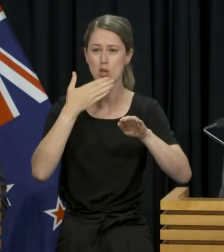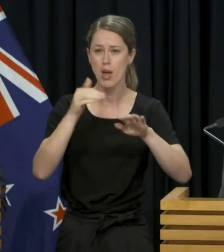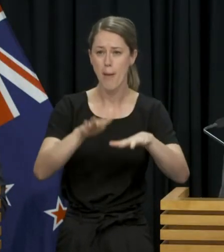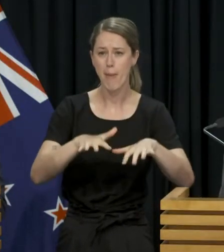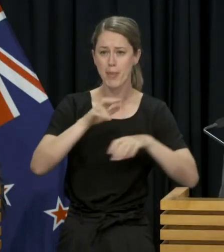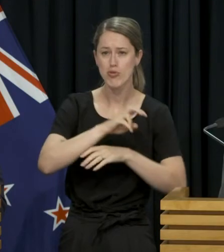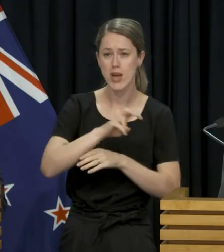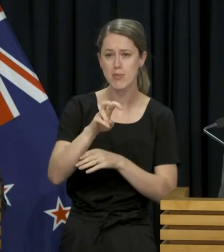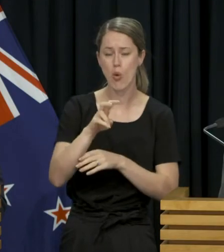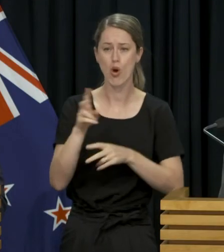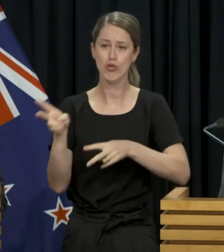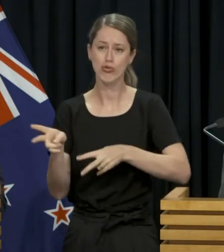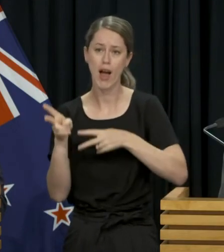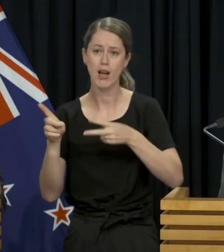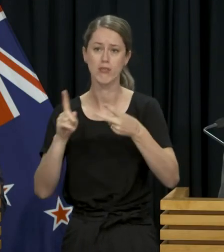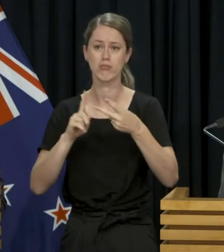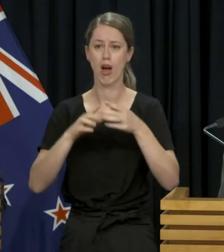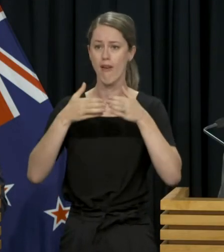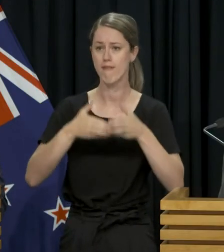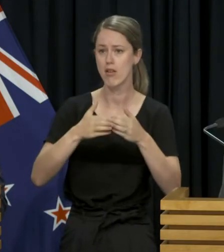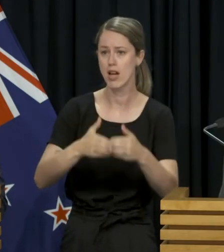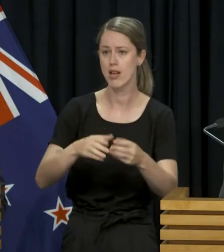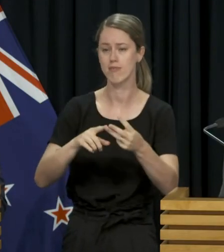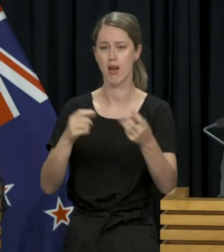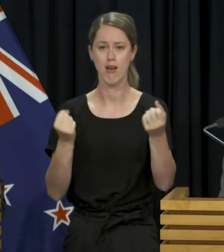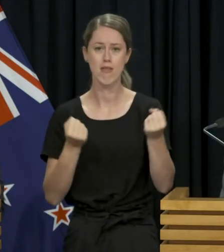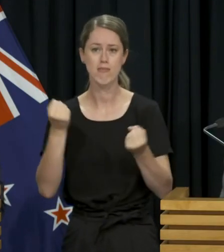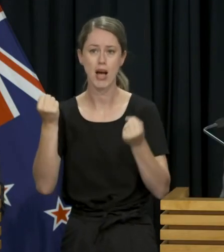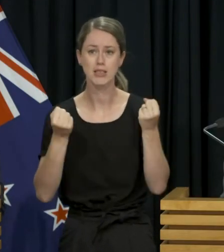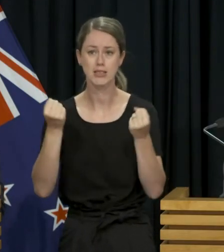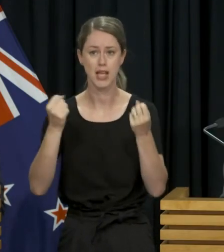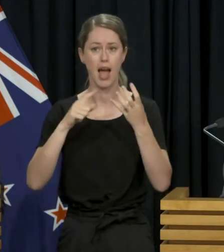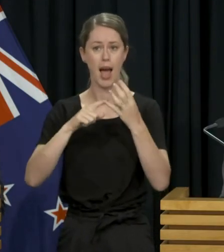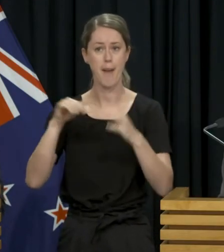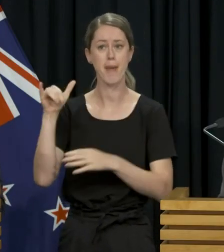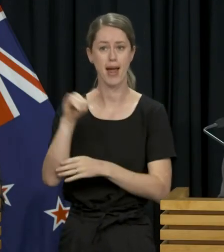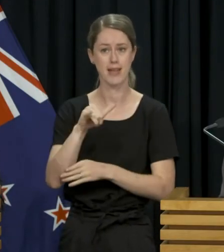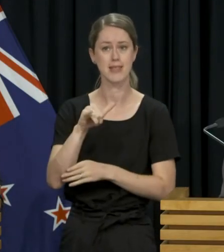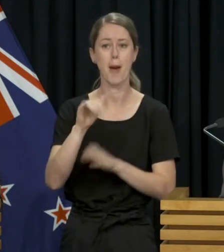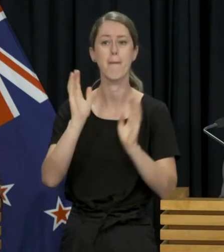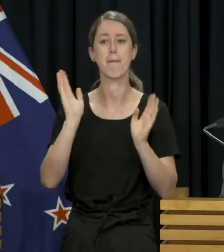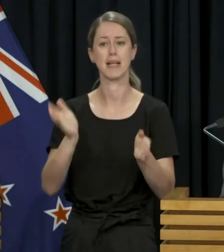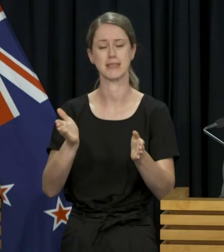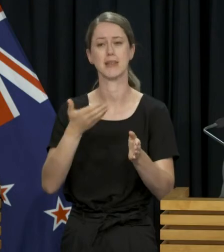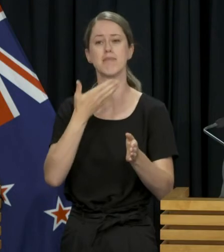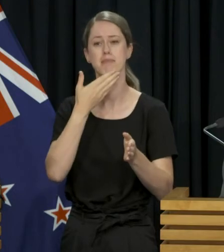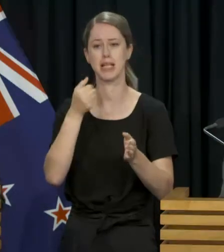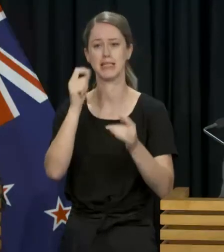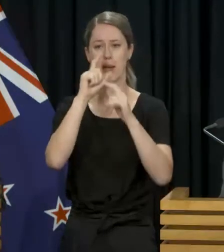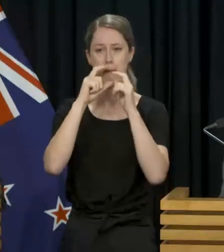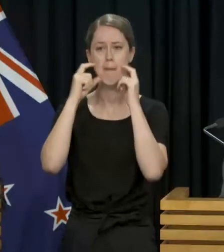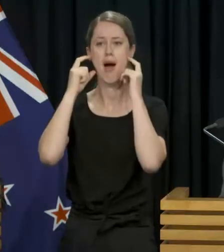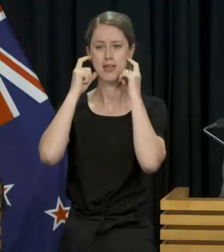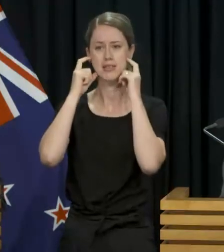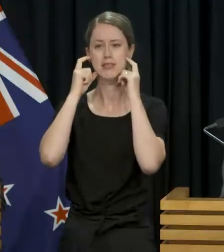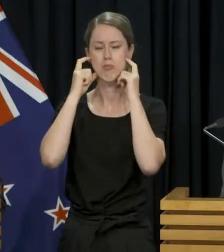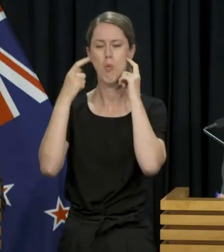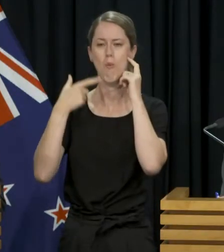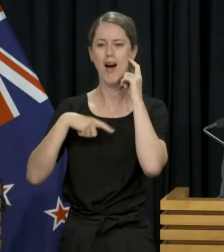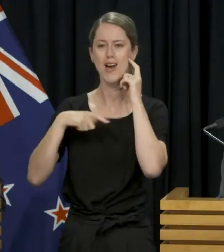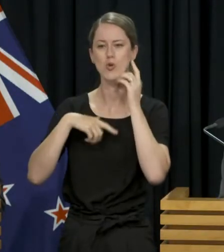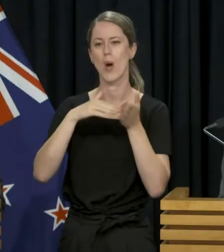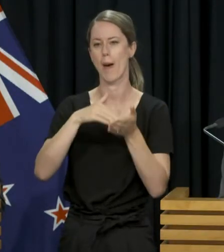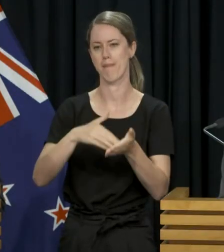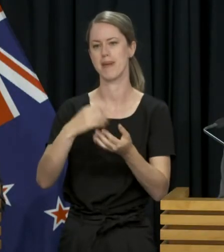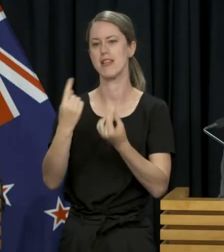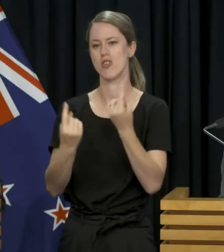transport, including trains, ferries, buses and planes, to follow these guidelines for the benefits of